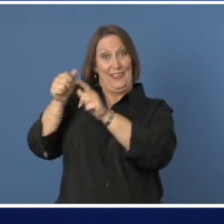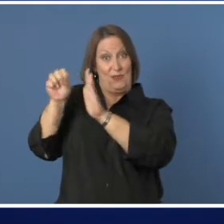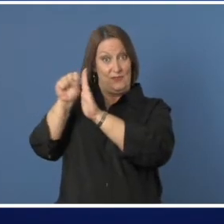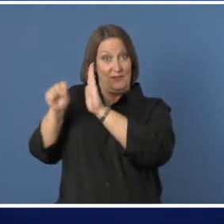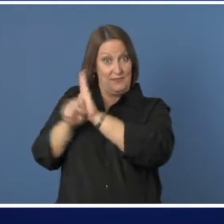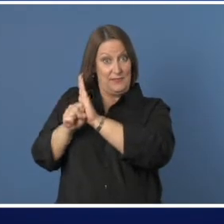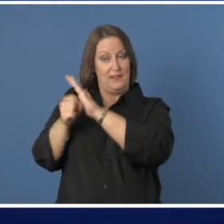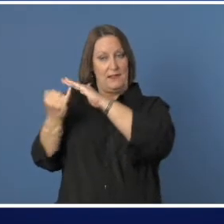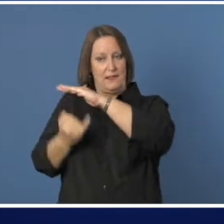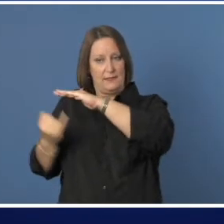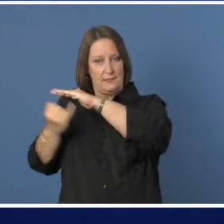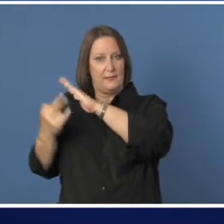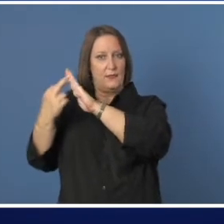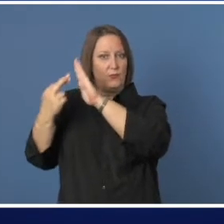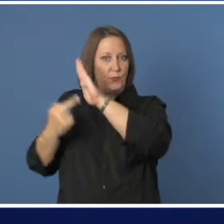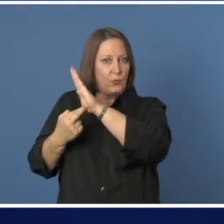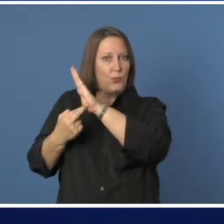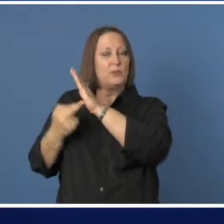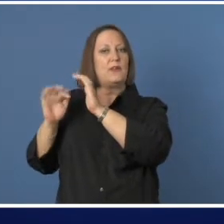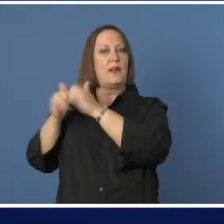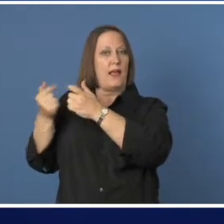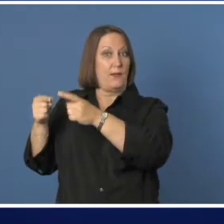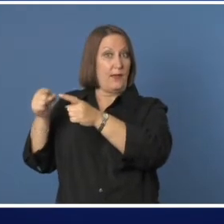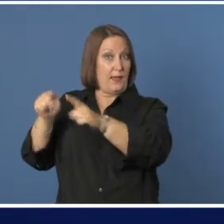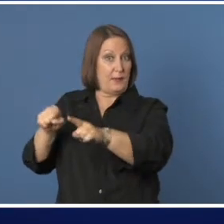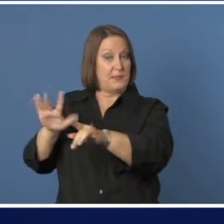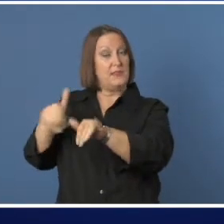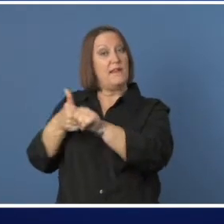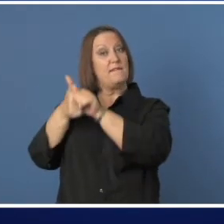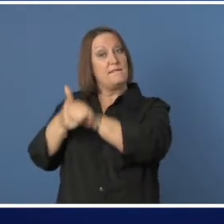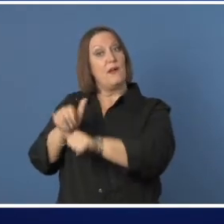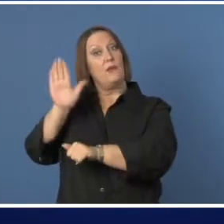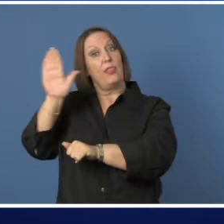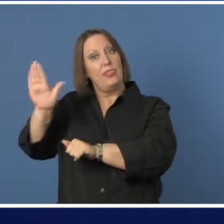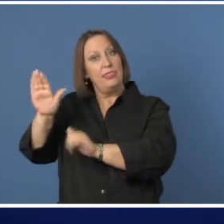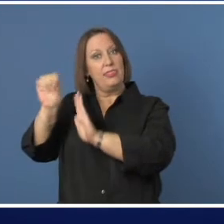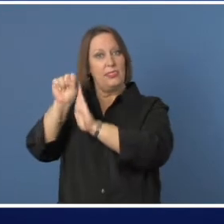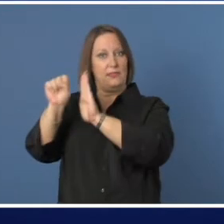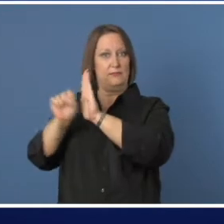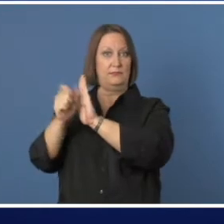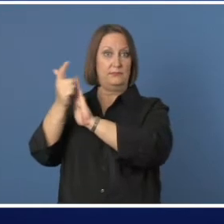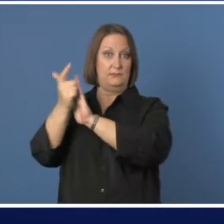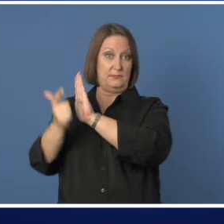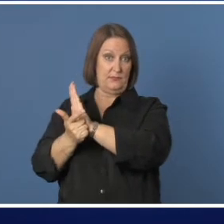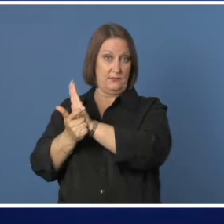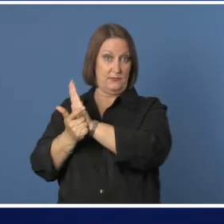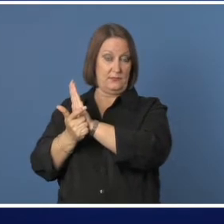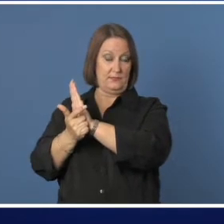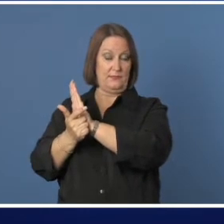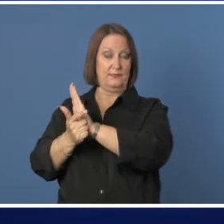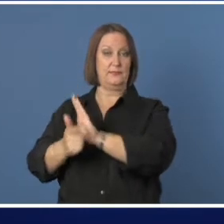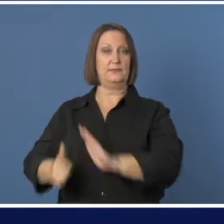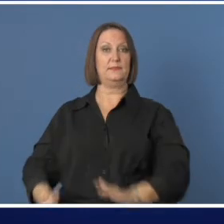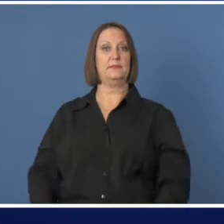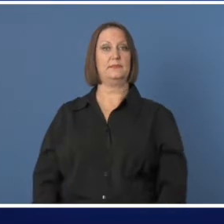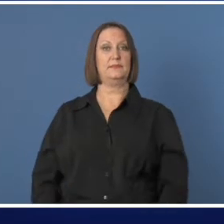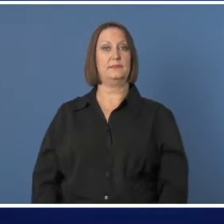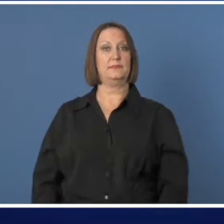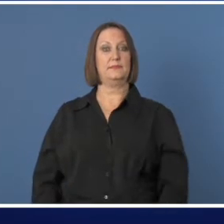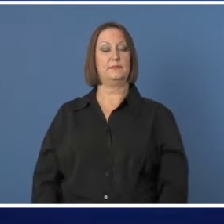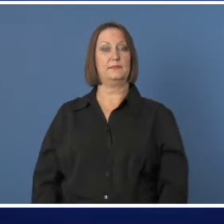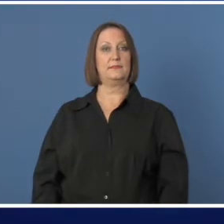and quarantine practices, and they conduct their activities in accordance with their respective statutes.